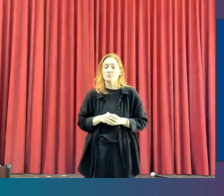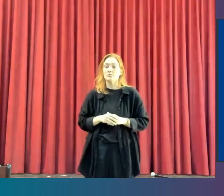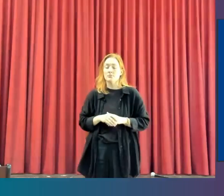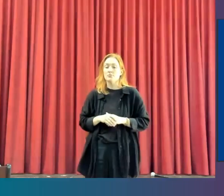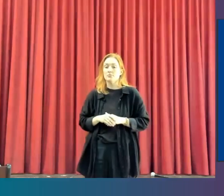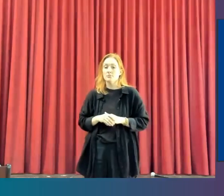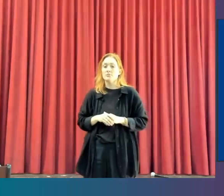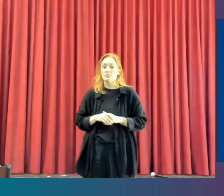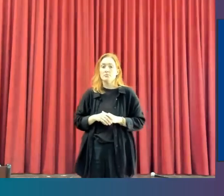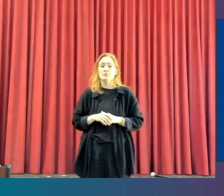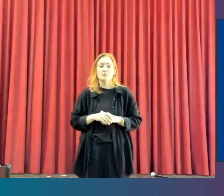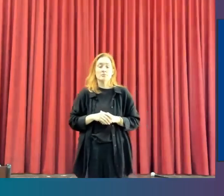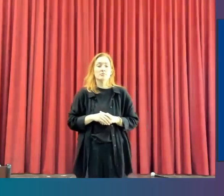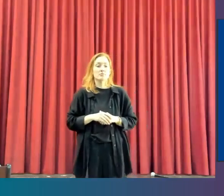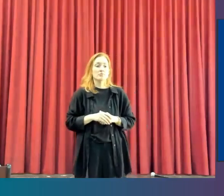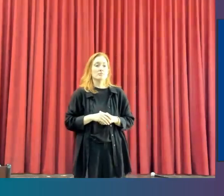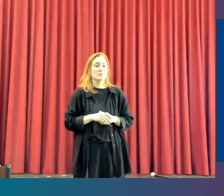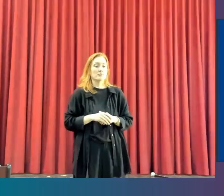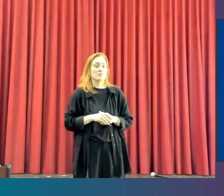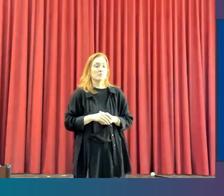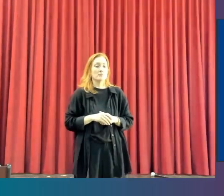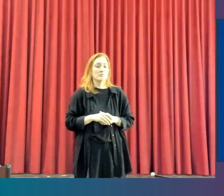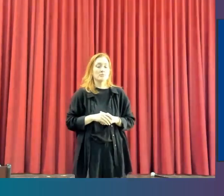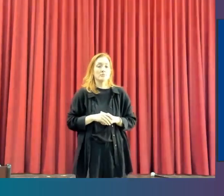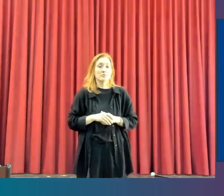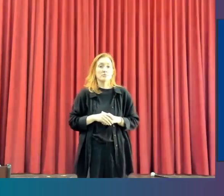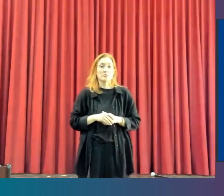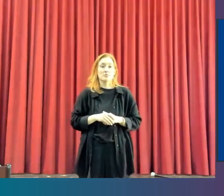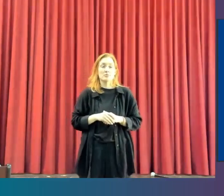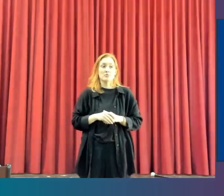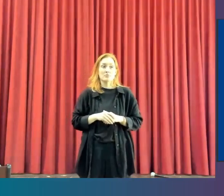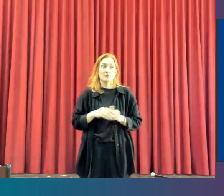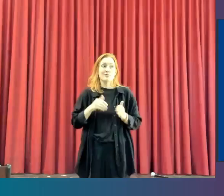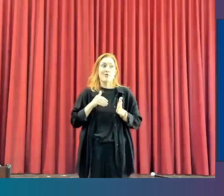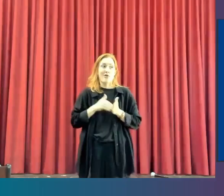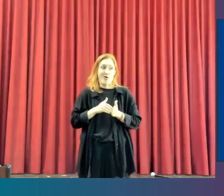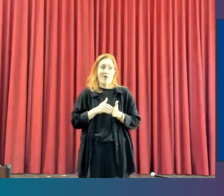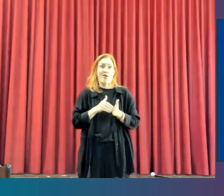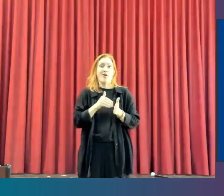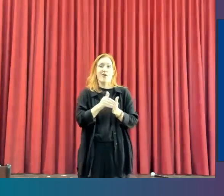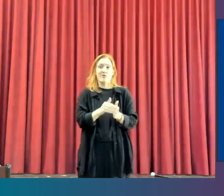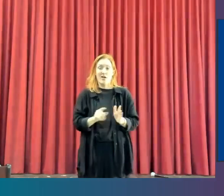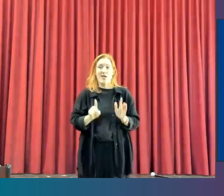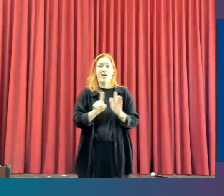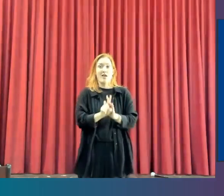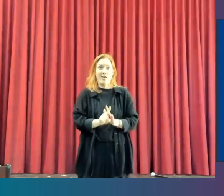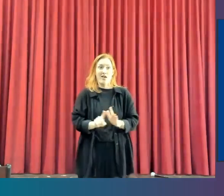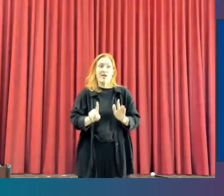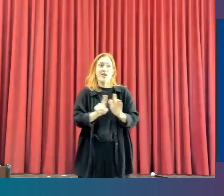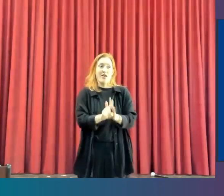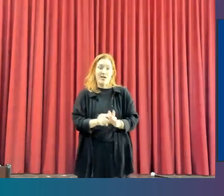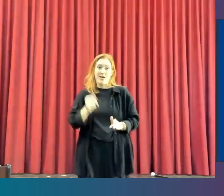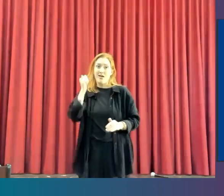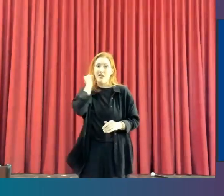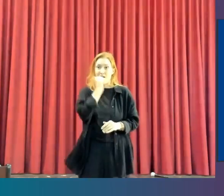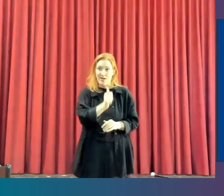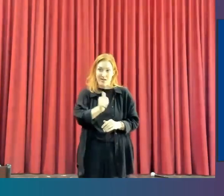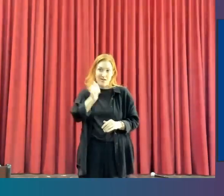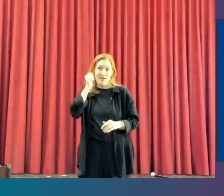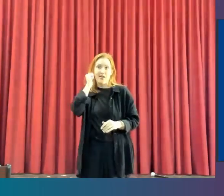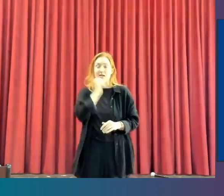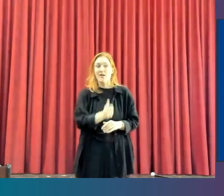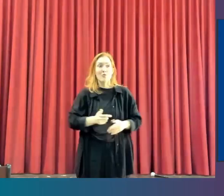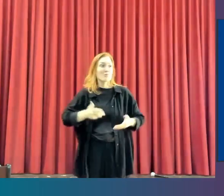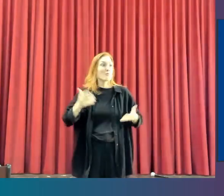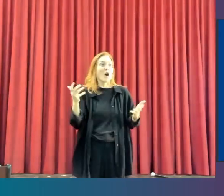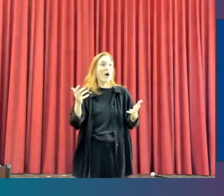And so a really common thing that we help tenants with, something that this department does every single day, is helping tenants get